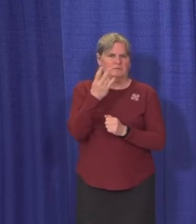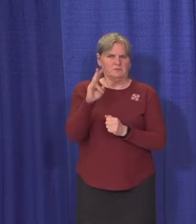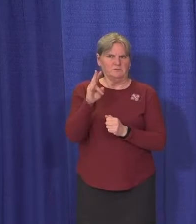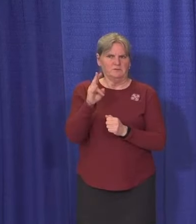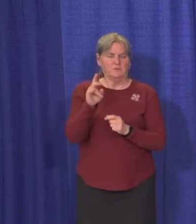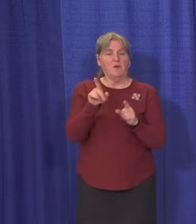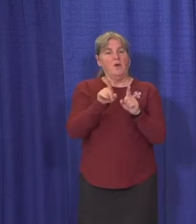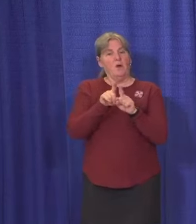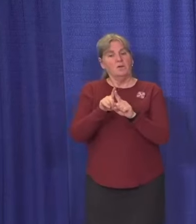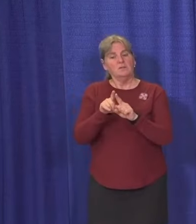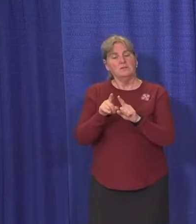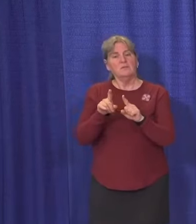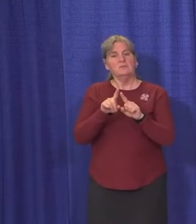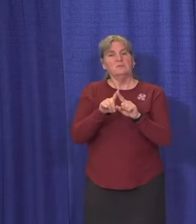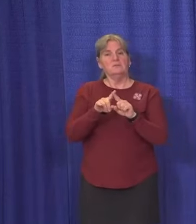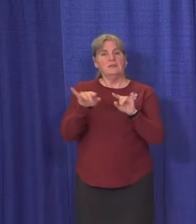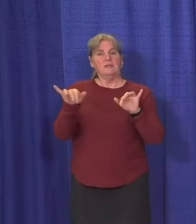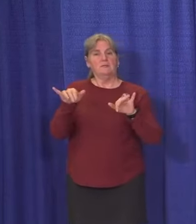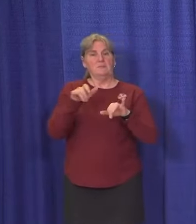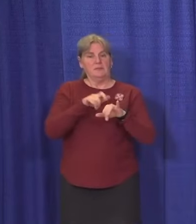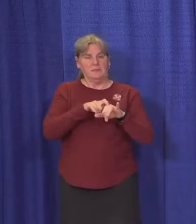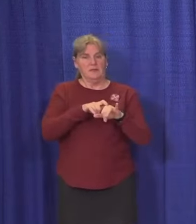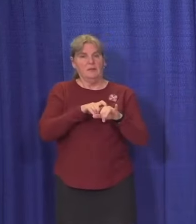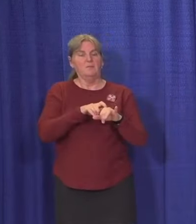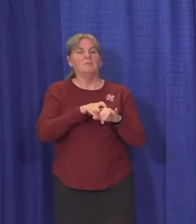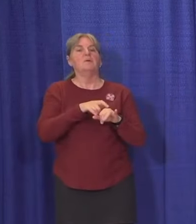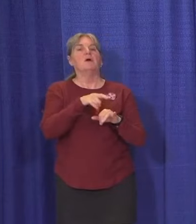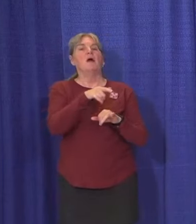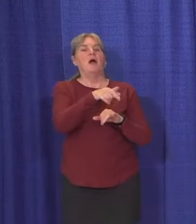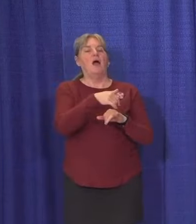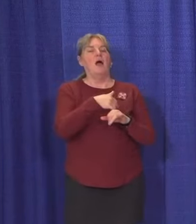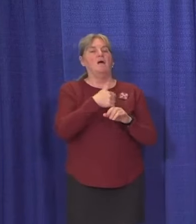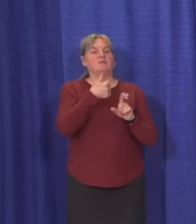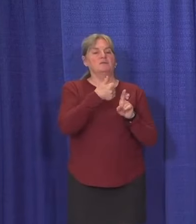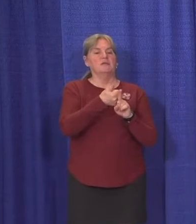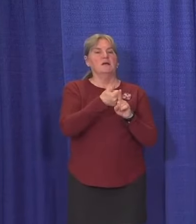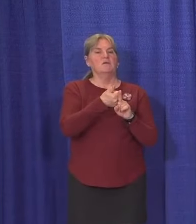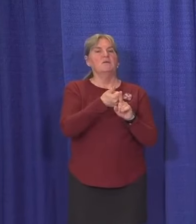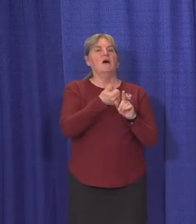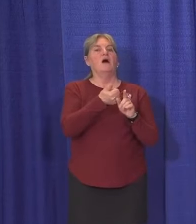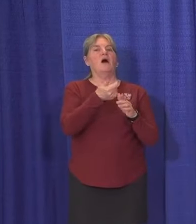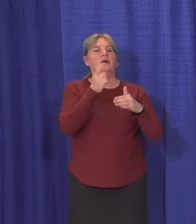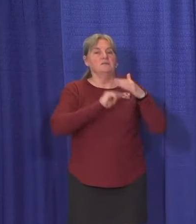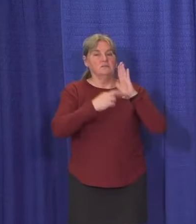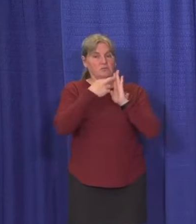self-isolation adjustments for fully vaccinated. I think that increased the case for